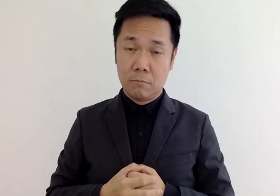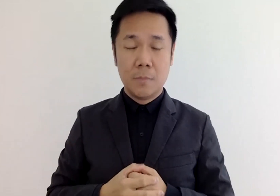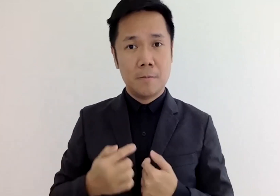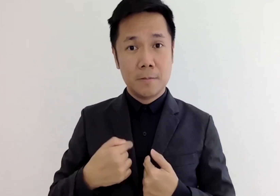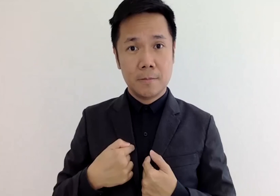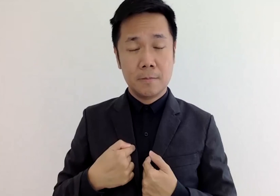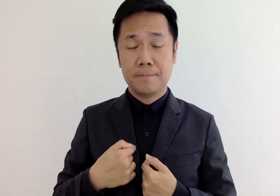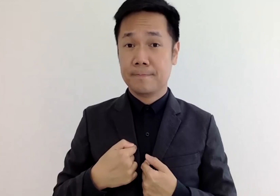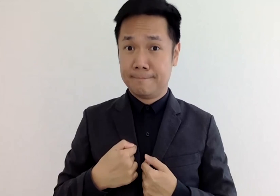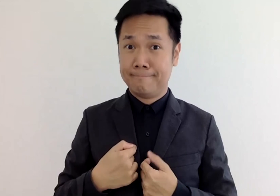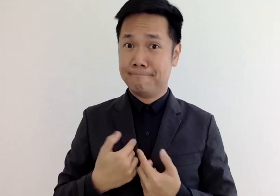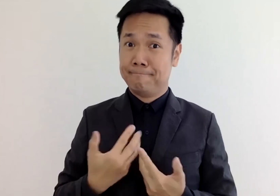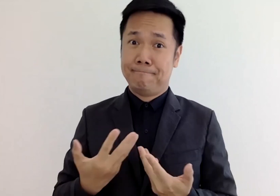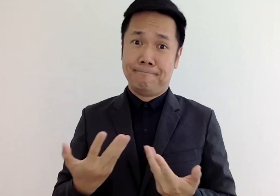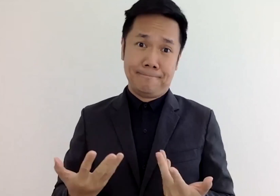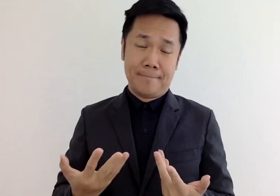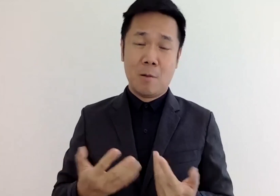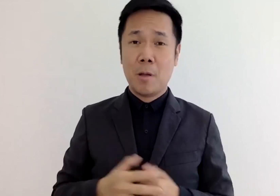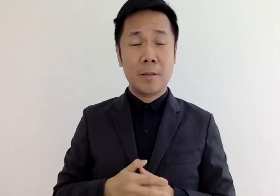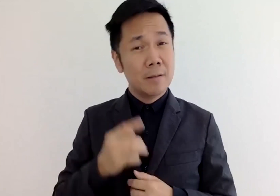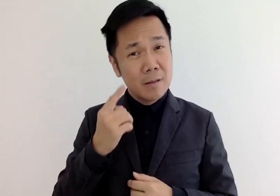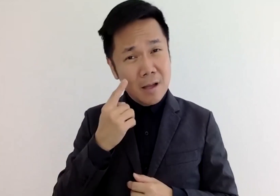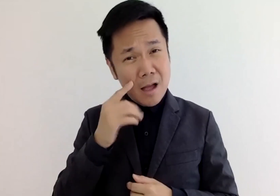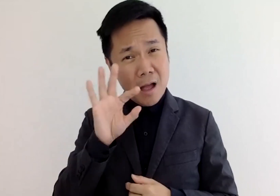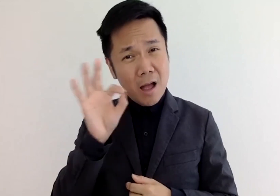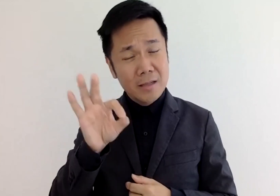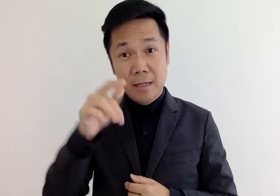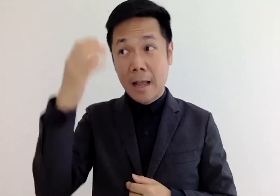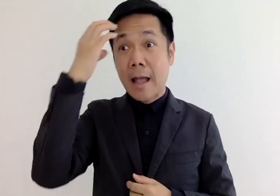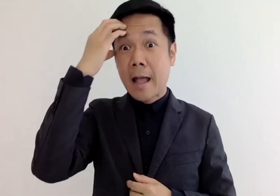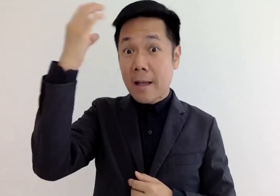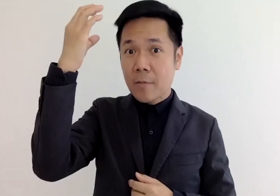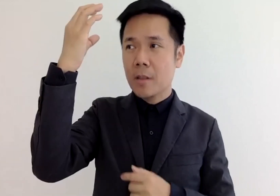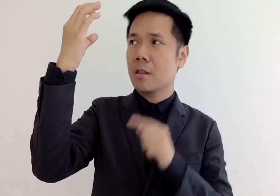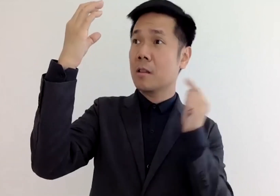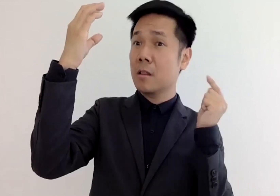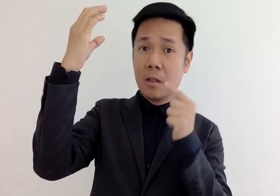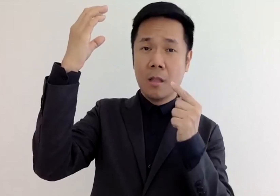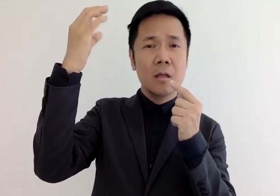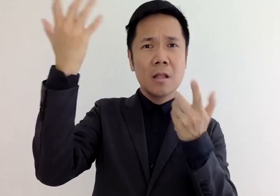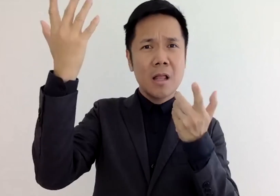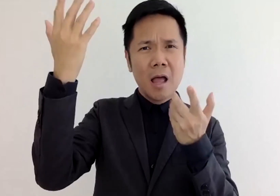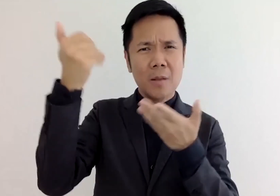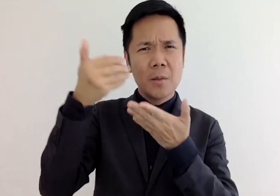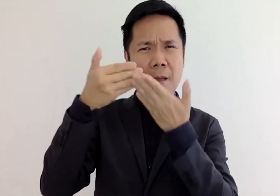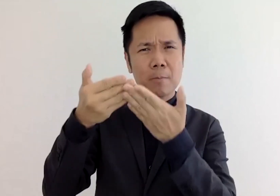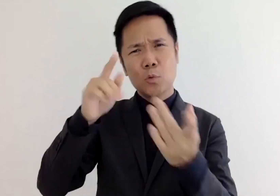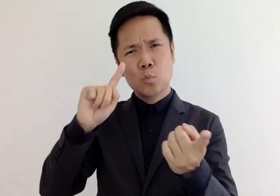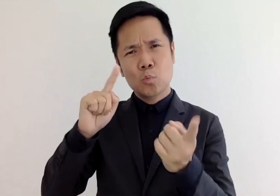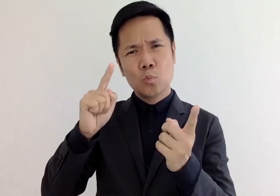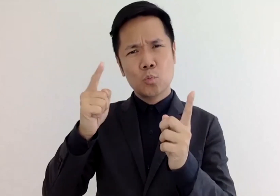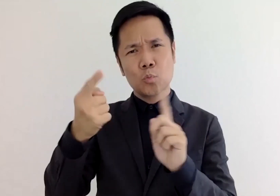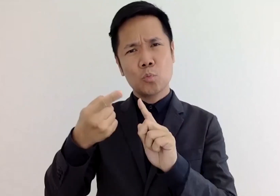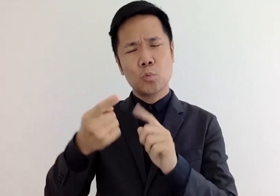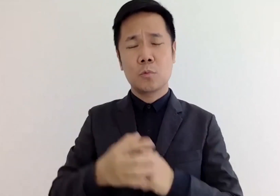In my opinion, what can the government and international community of our do do do